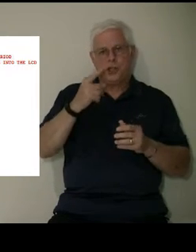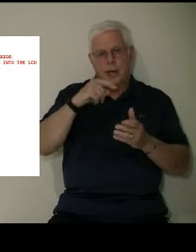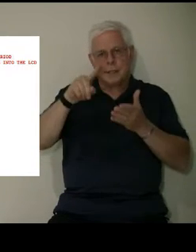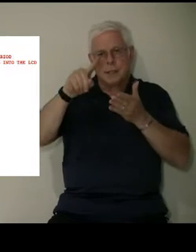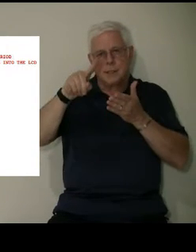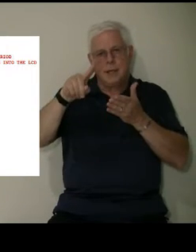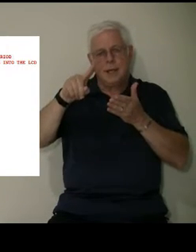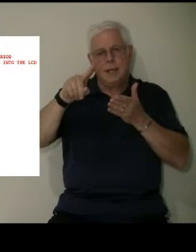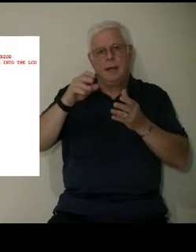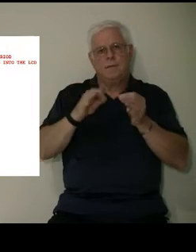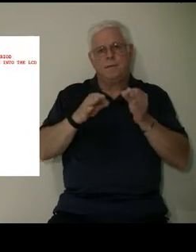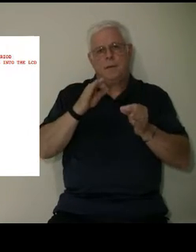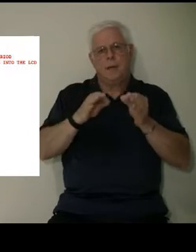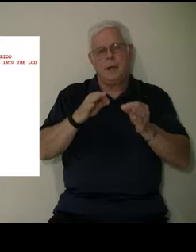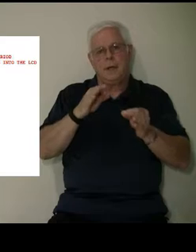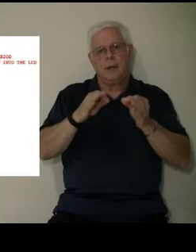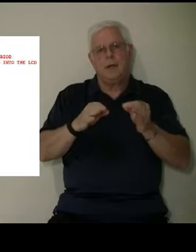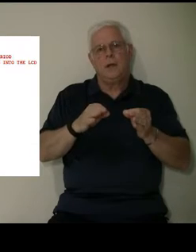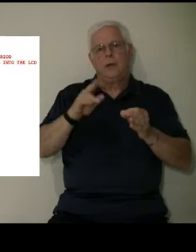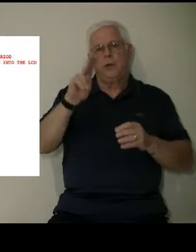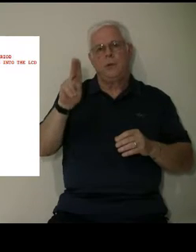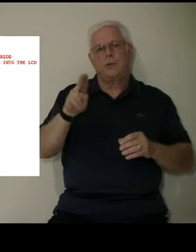checks to see if the user